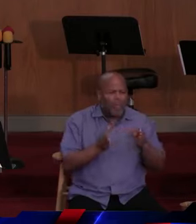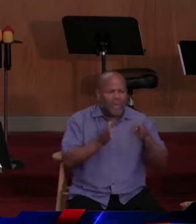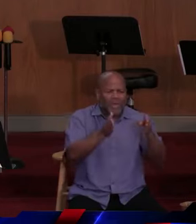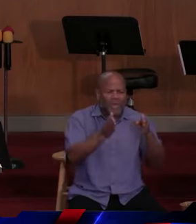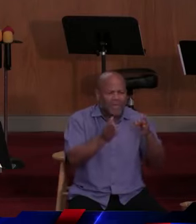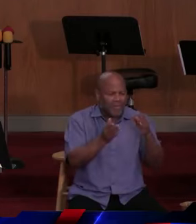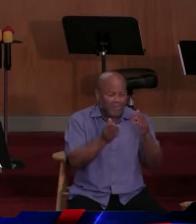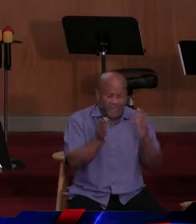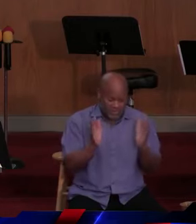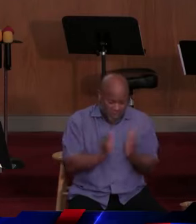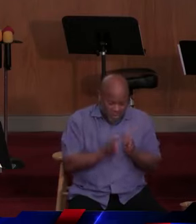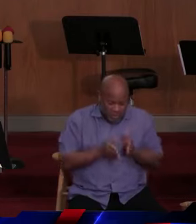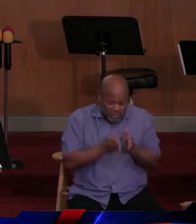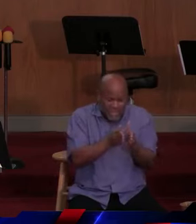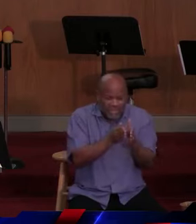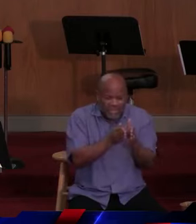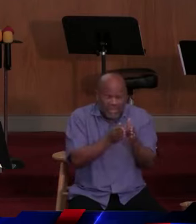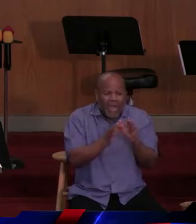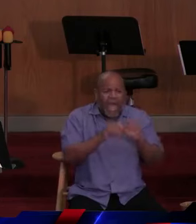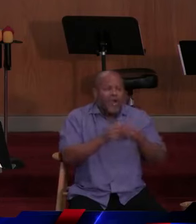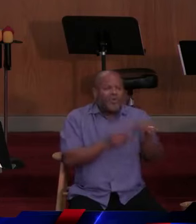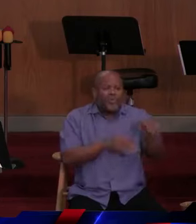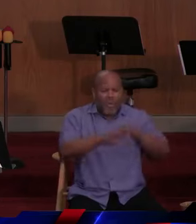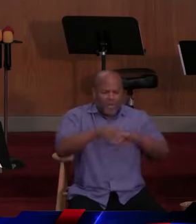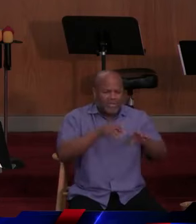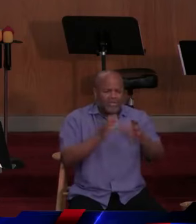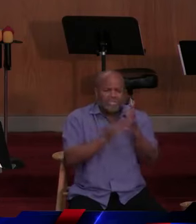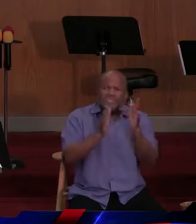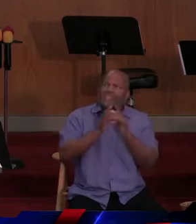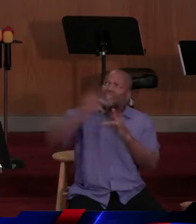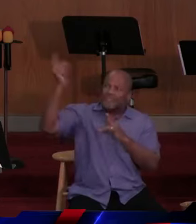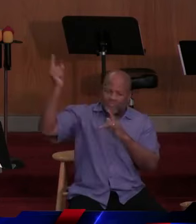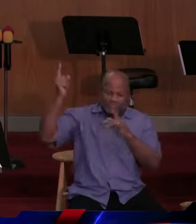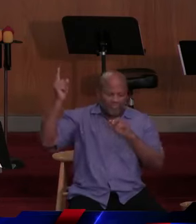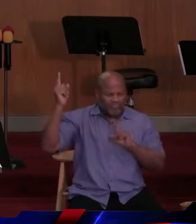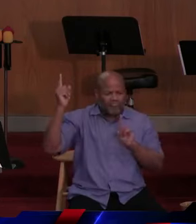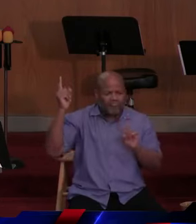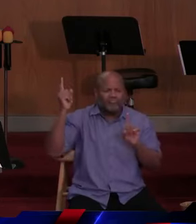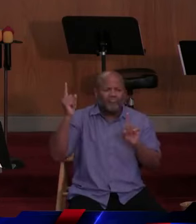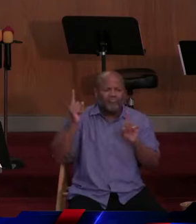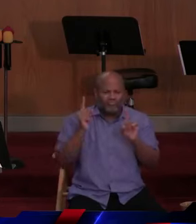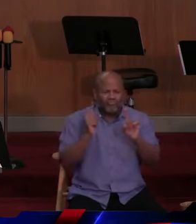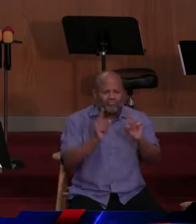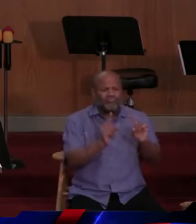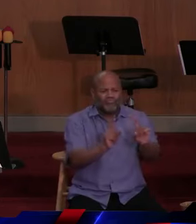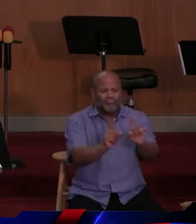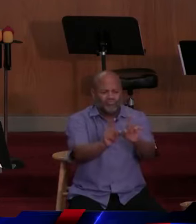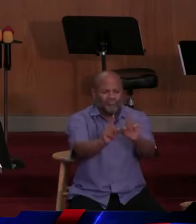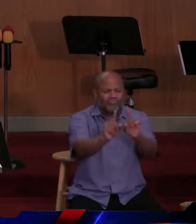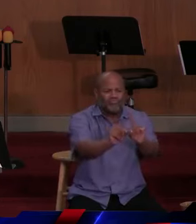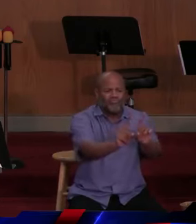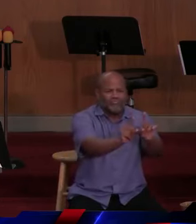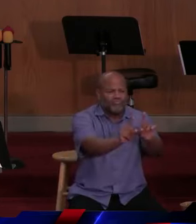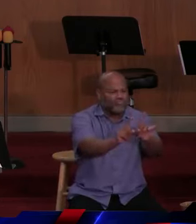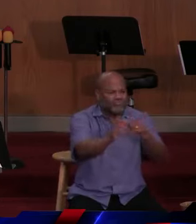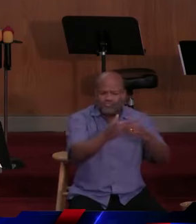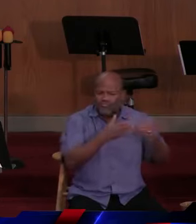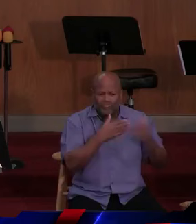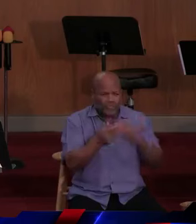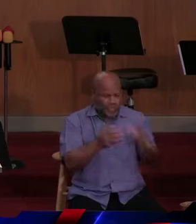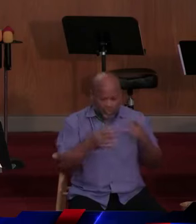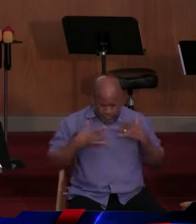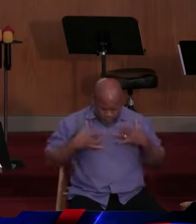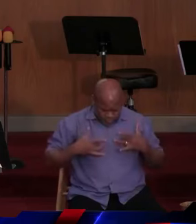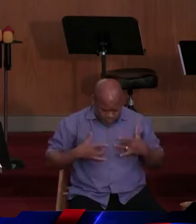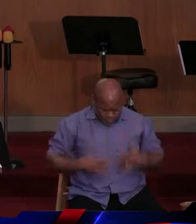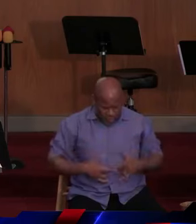walking. Jesus will show up along the way. Whether you're discouraged or disheartened,